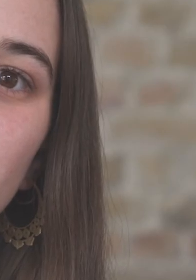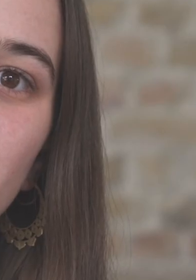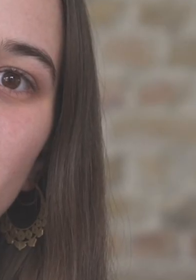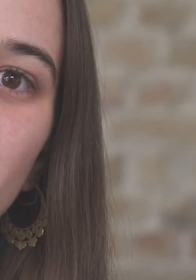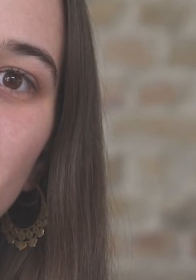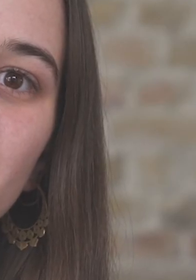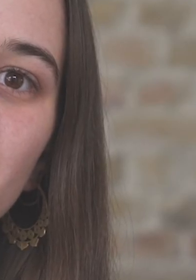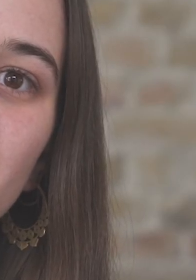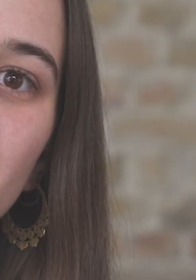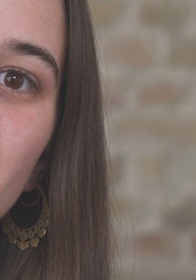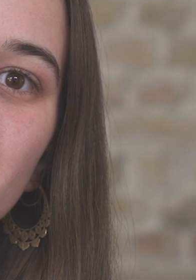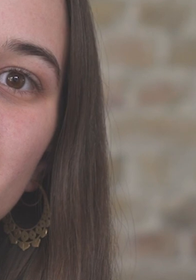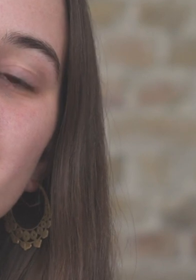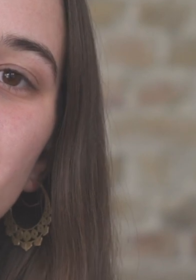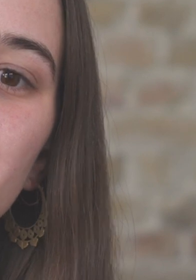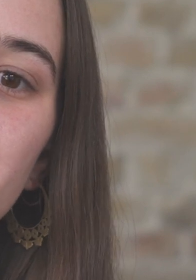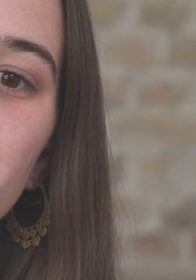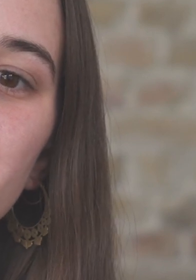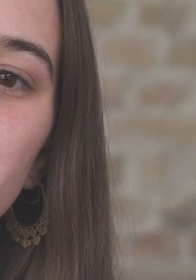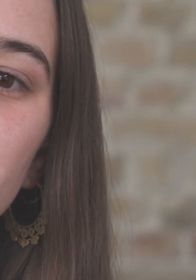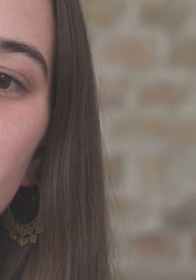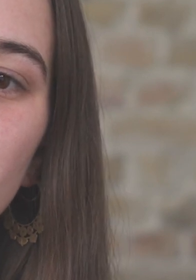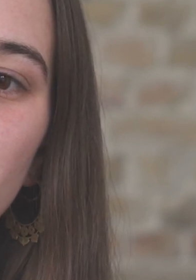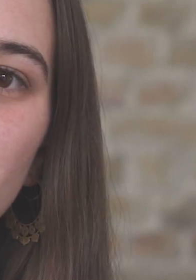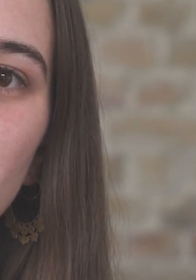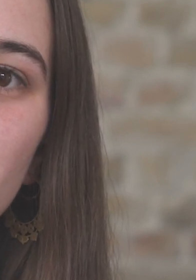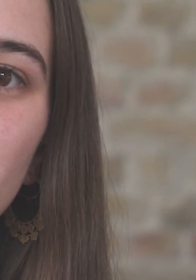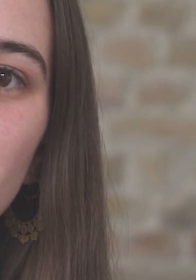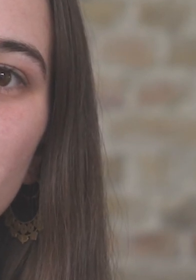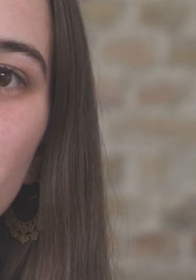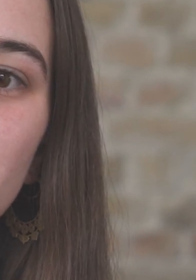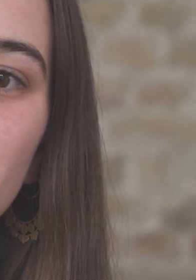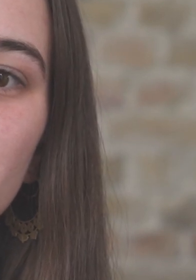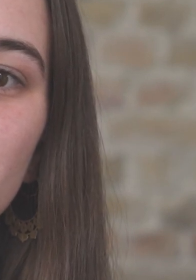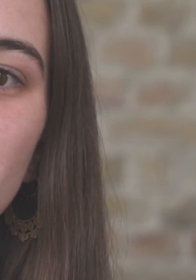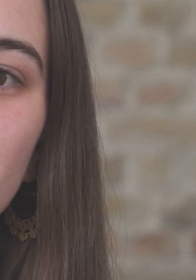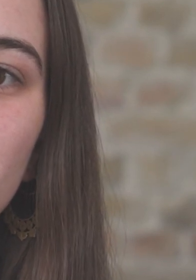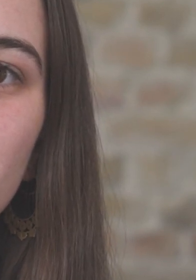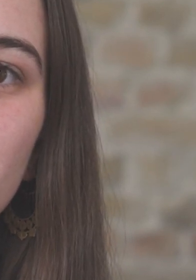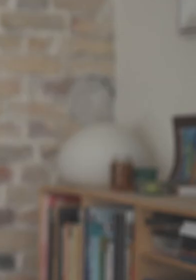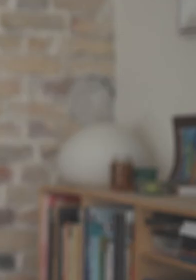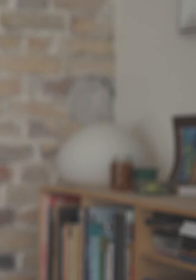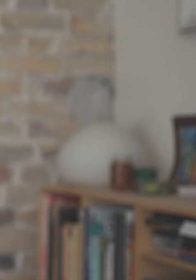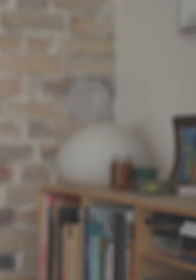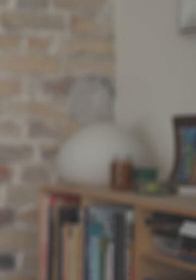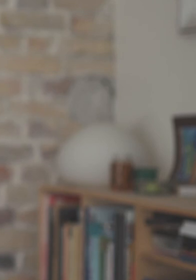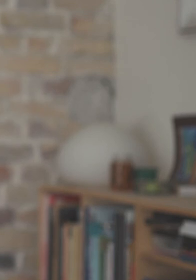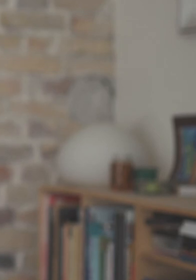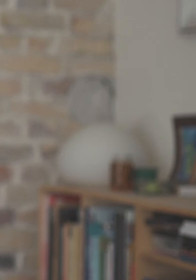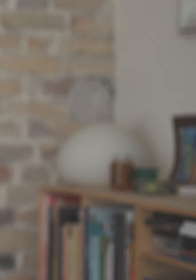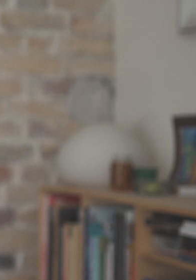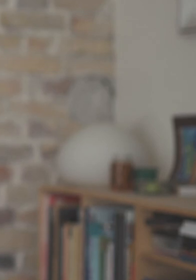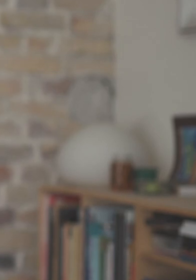But we have to give voice to those dreams, you know? Even if we, it doesn't really matter if we get it or we don't get it. I believe that you can